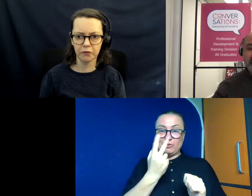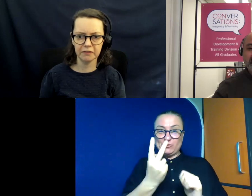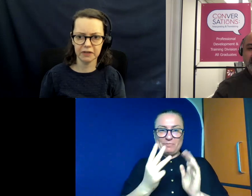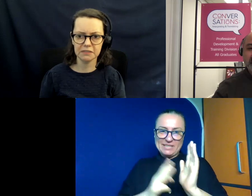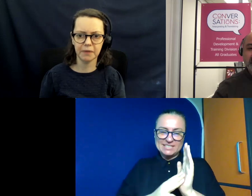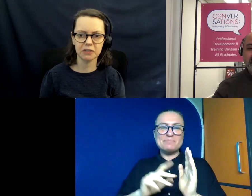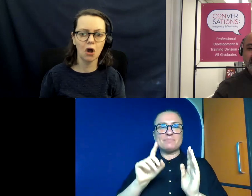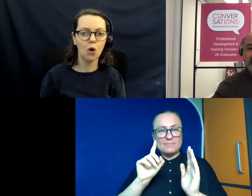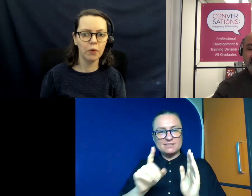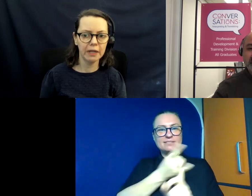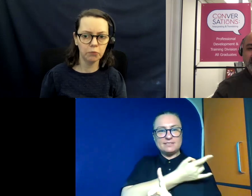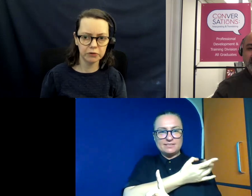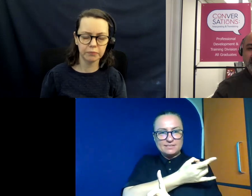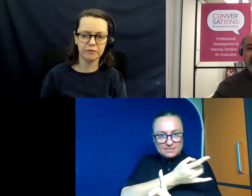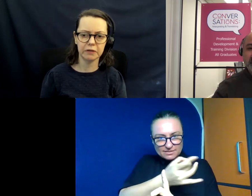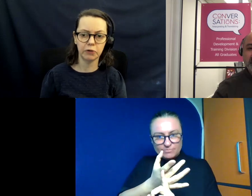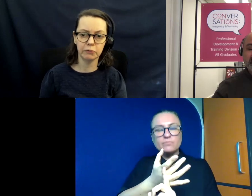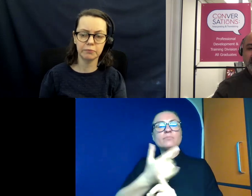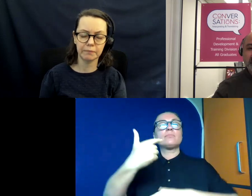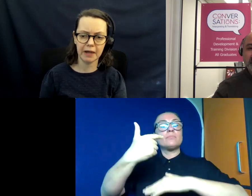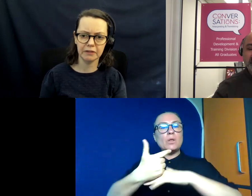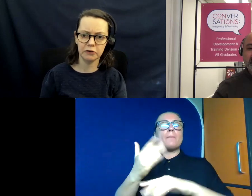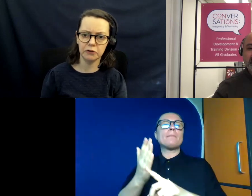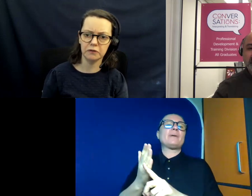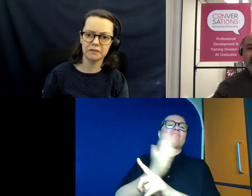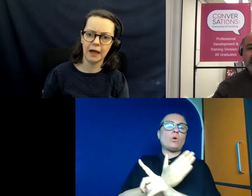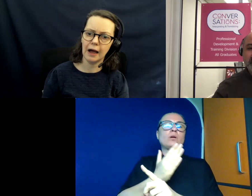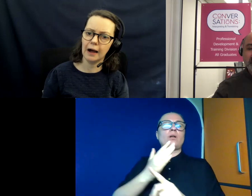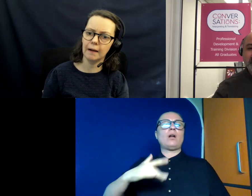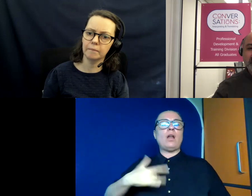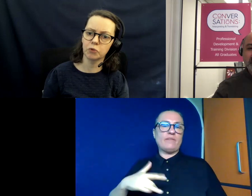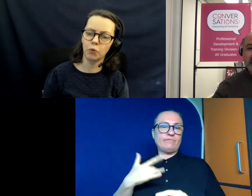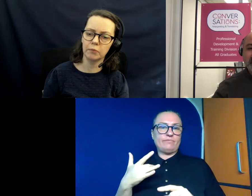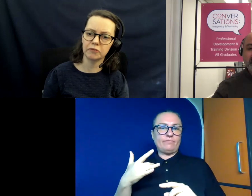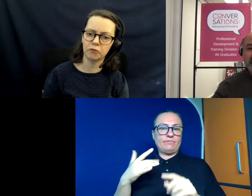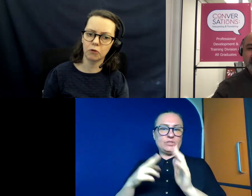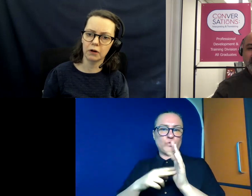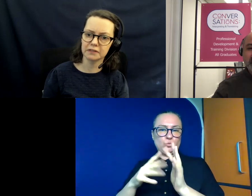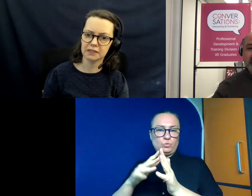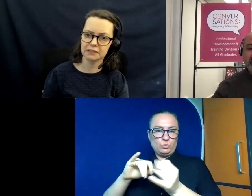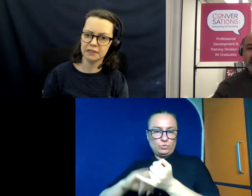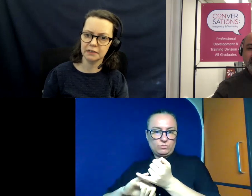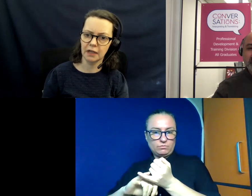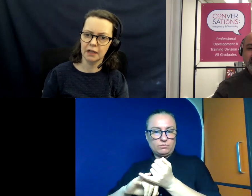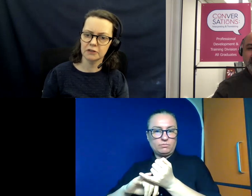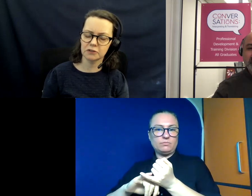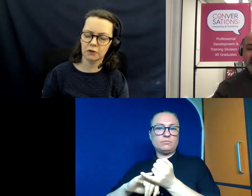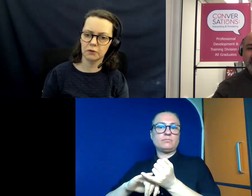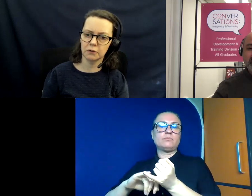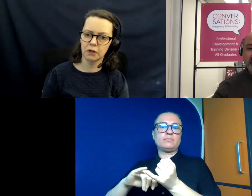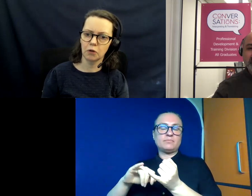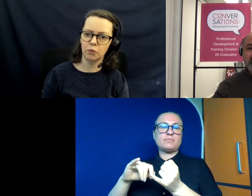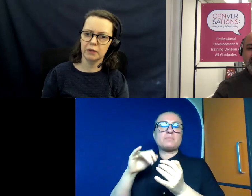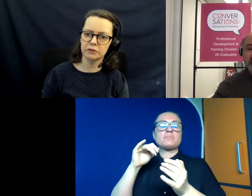before the event. But we would prepare the news well before the Sunday.